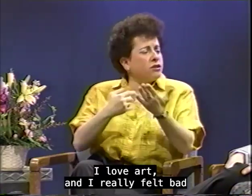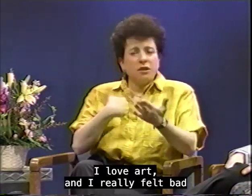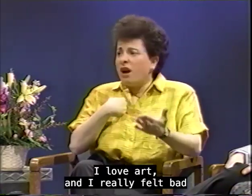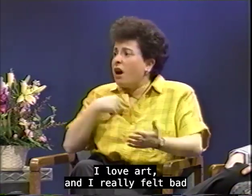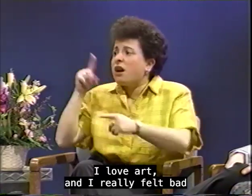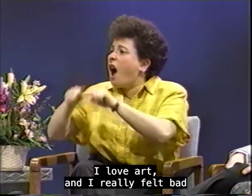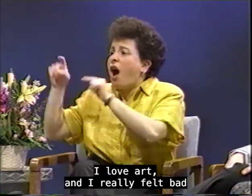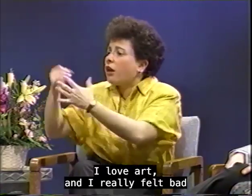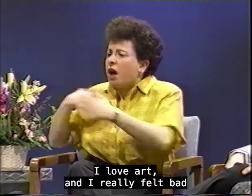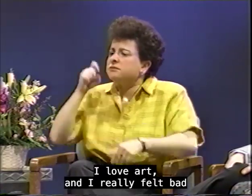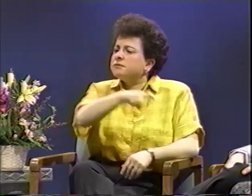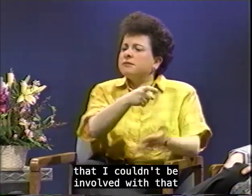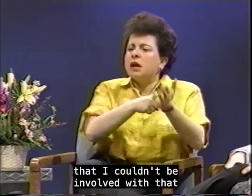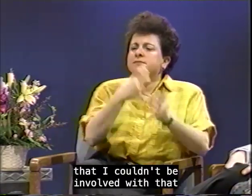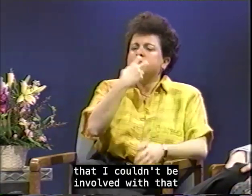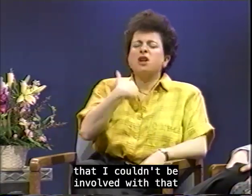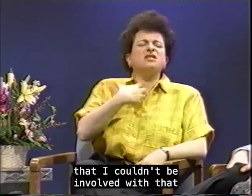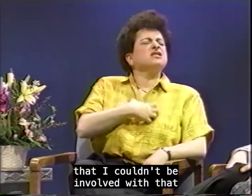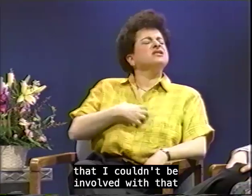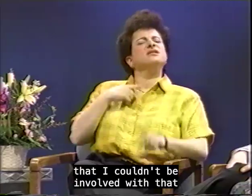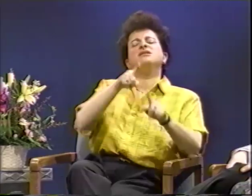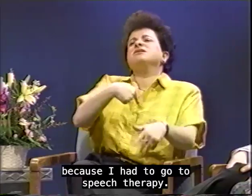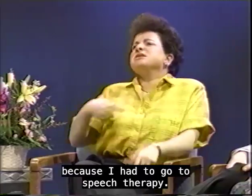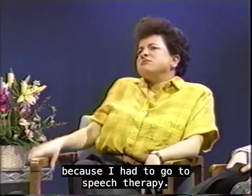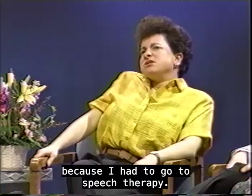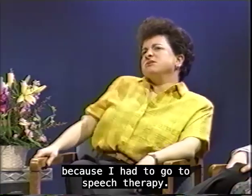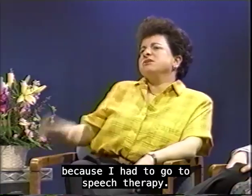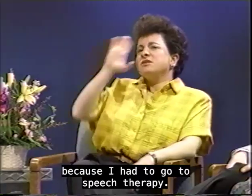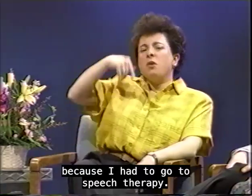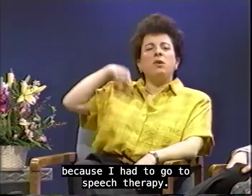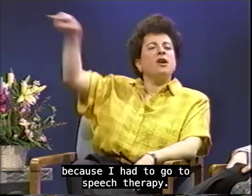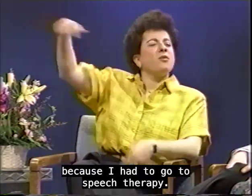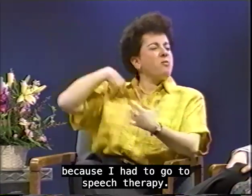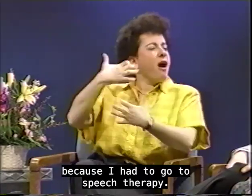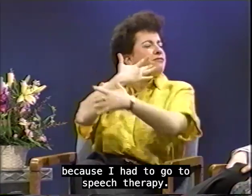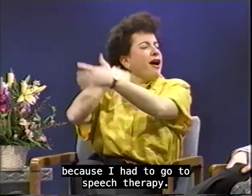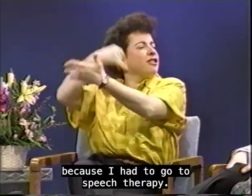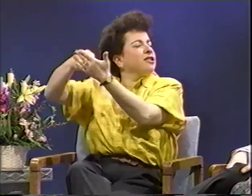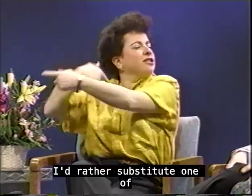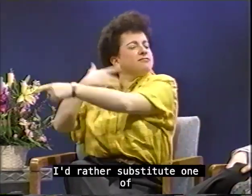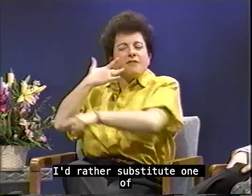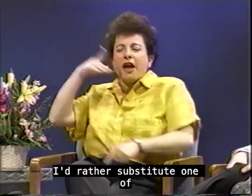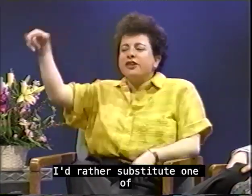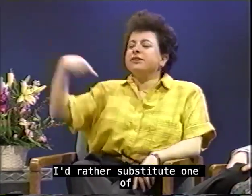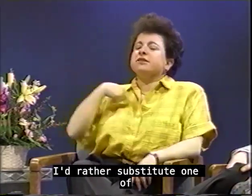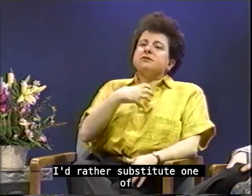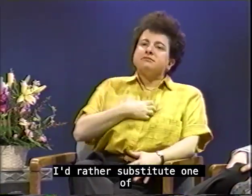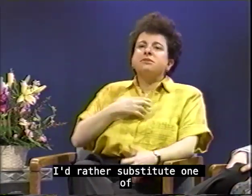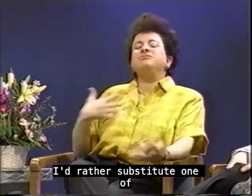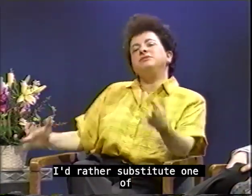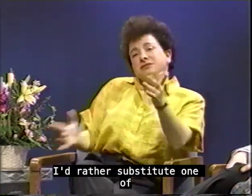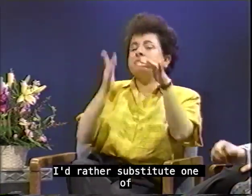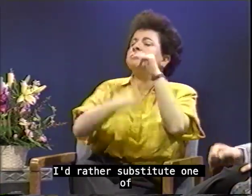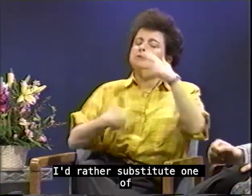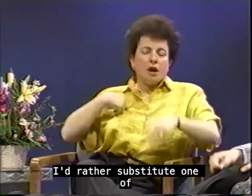and I really felt bad that I couldn't be involved with that because I had to go to speech therapy. I'd rather substitute one of the other courses